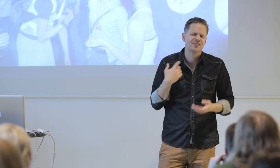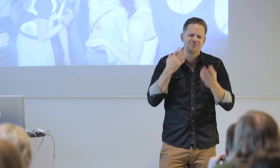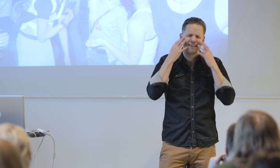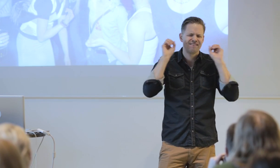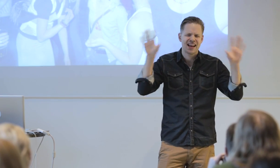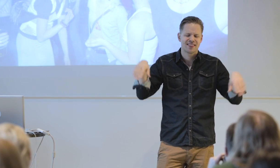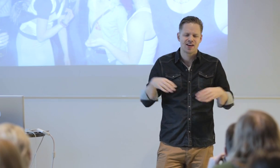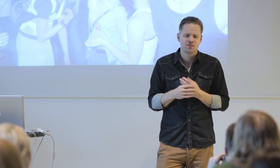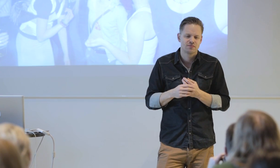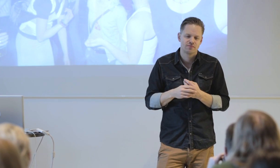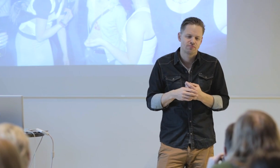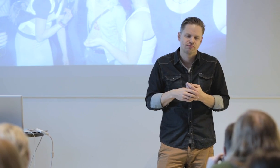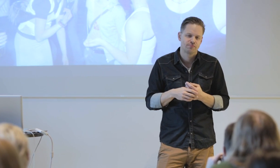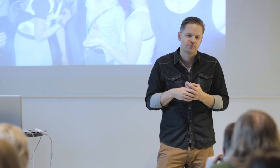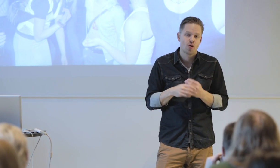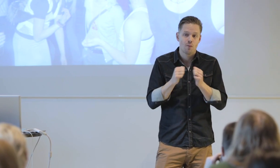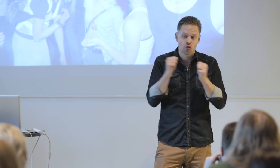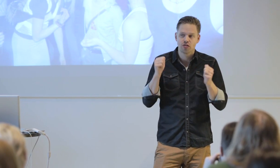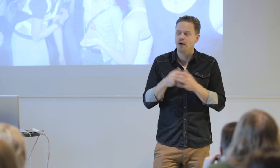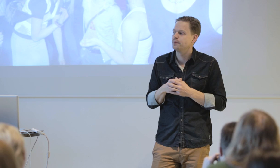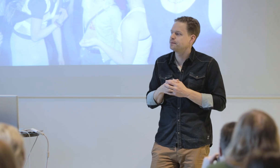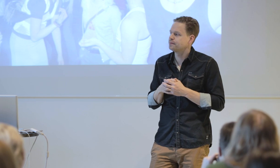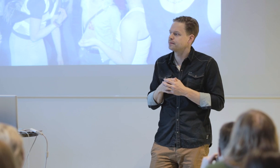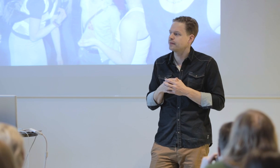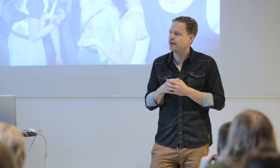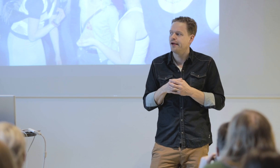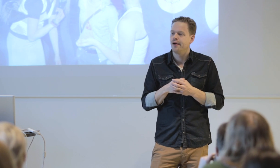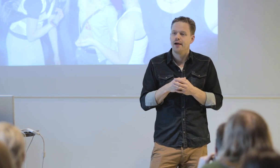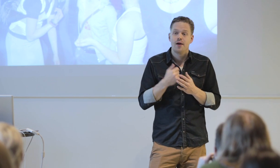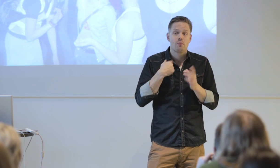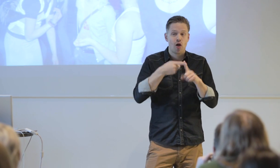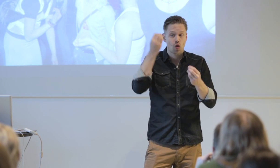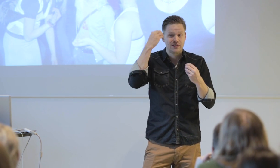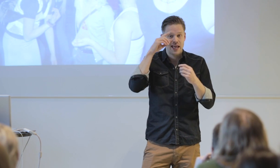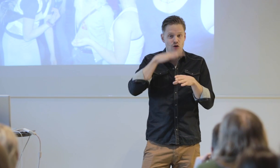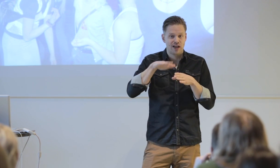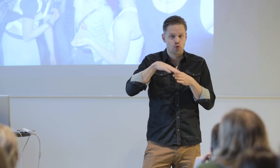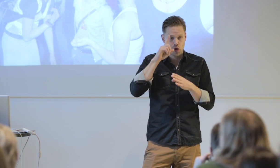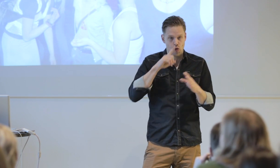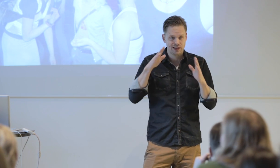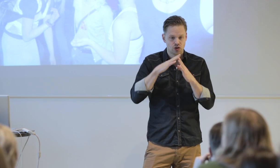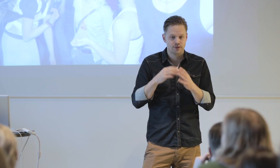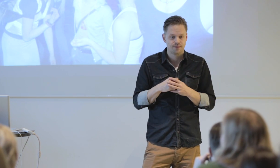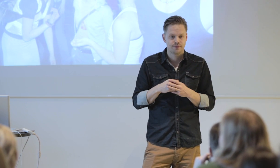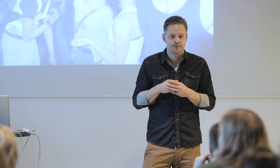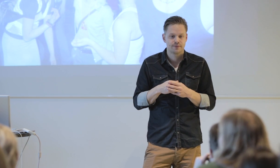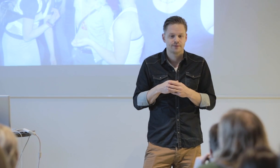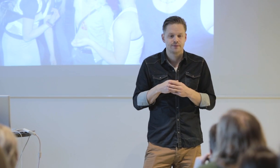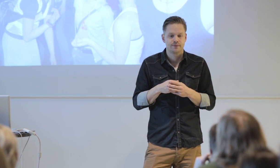me, and I didn't care about that. But when I started to study in Jyväskylä